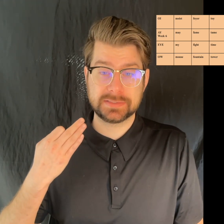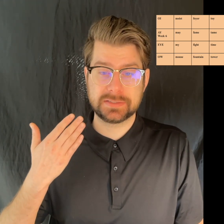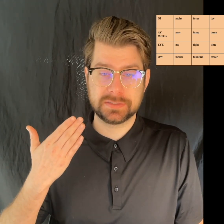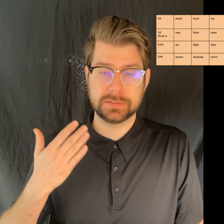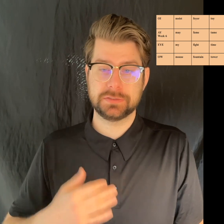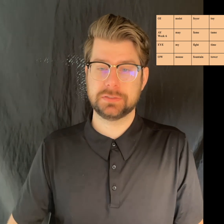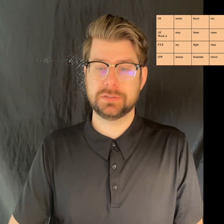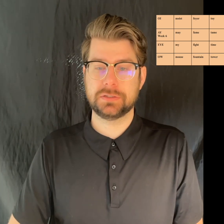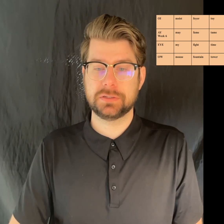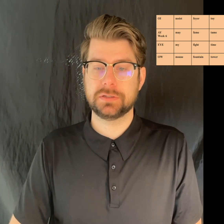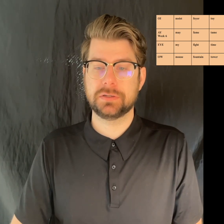Zionist,